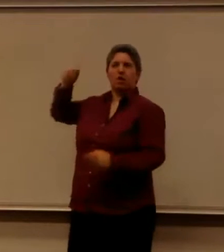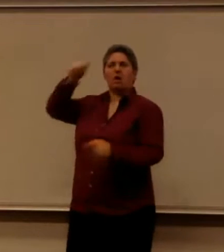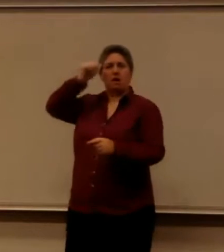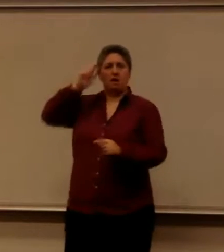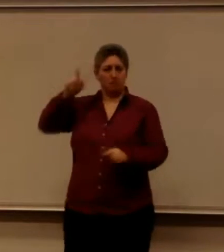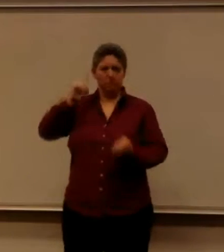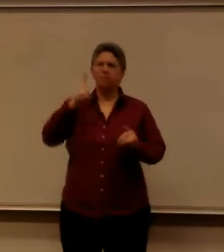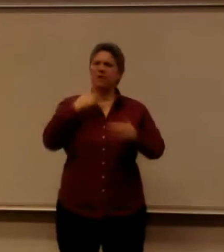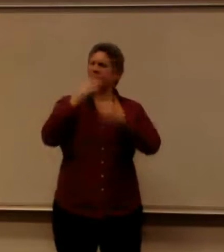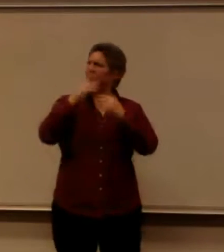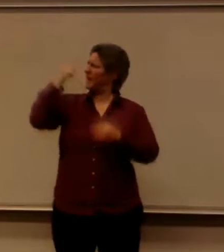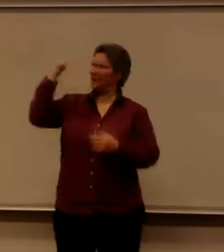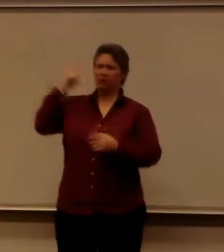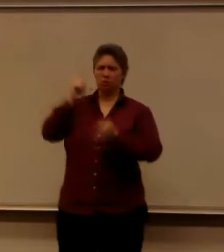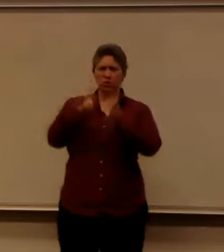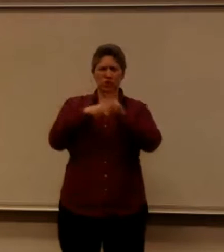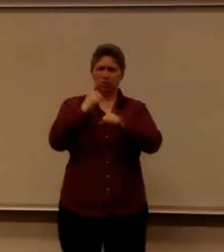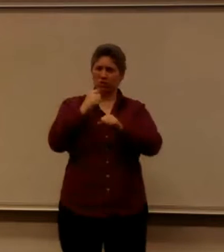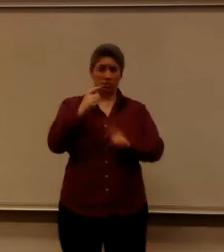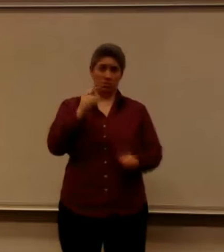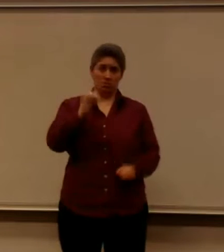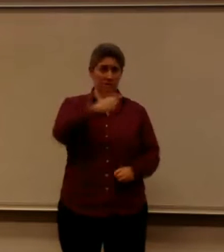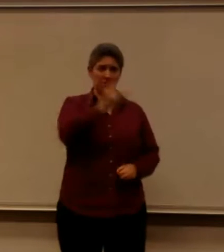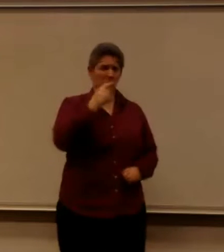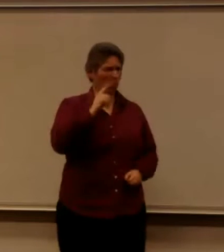DSP means these 8 organisations.